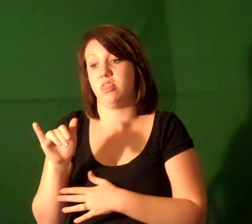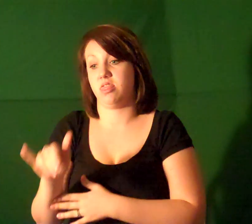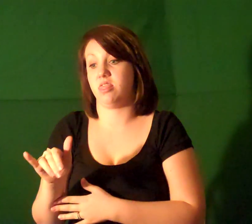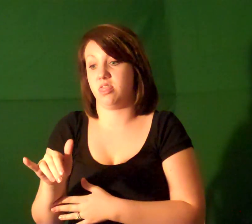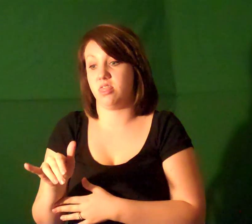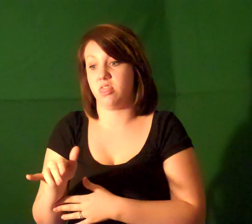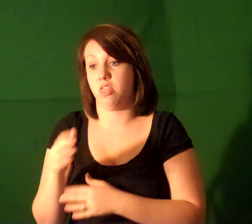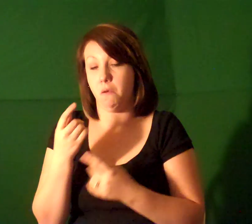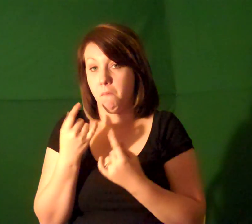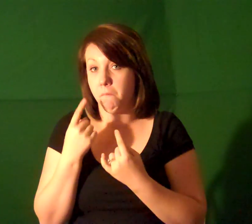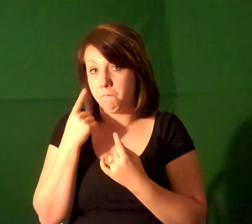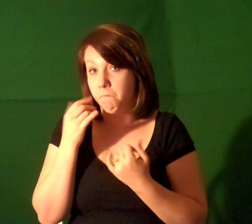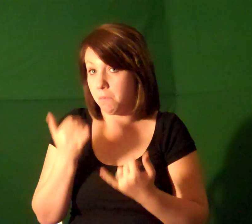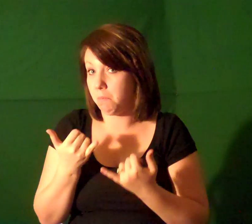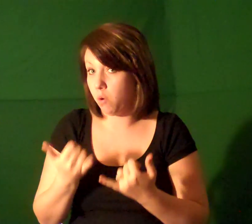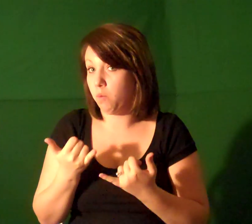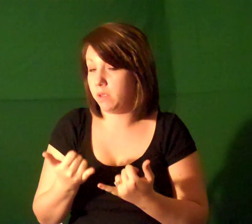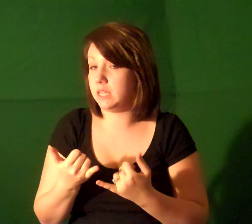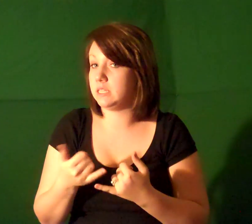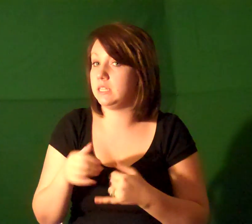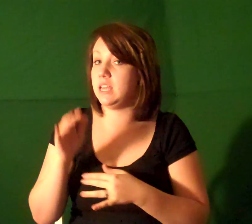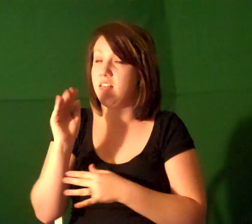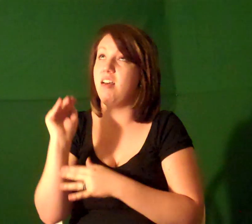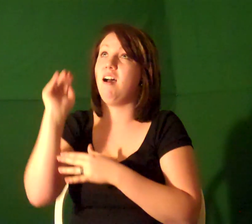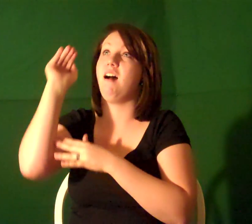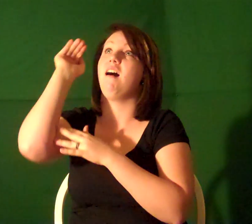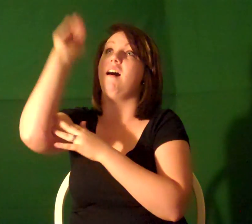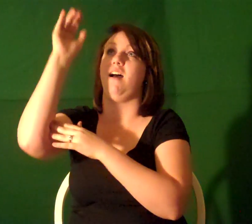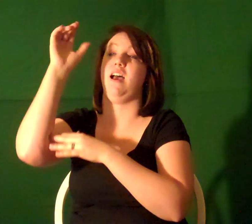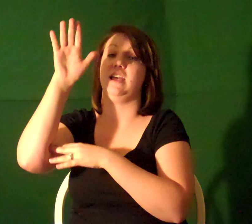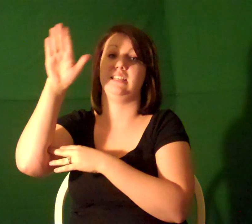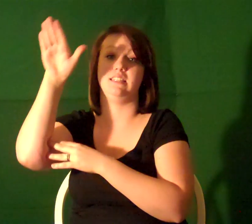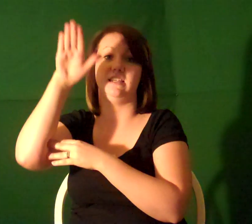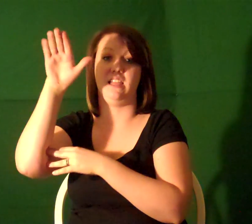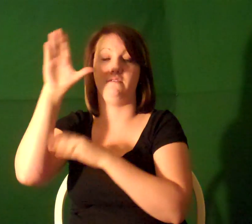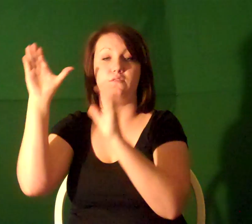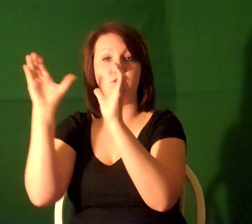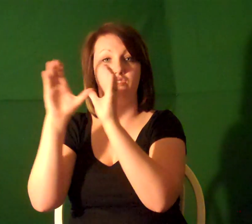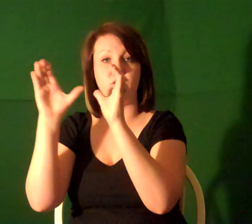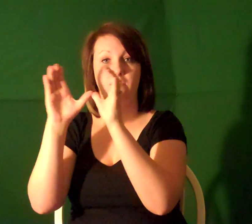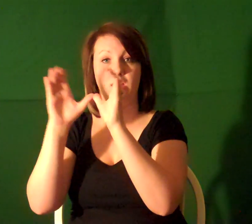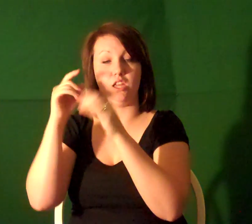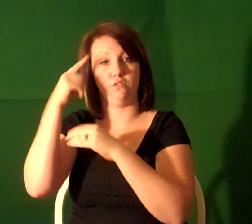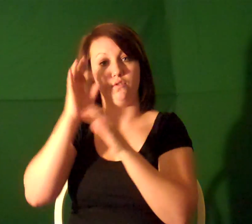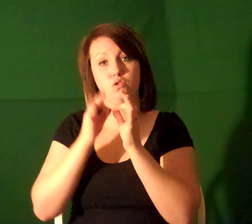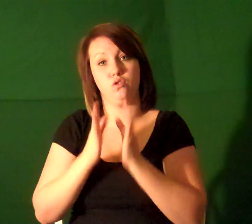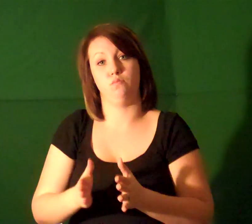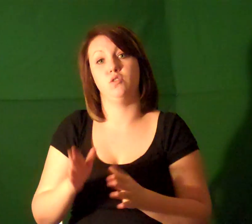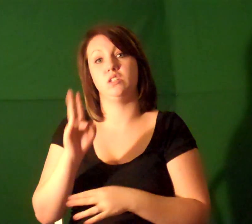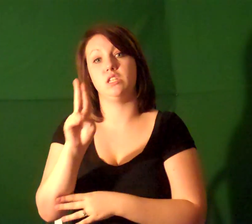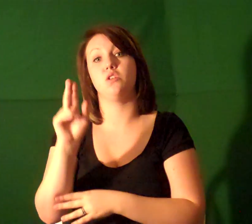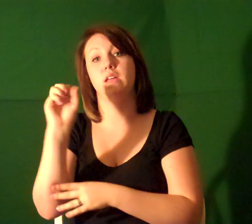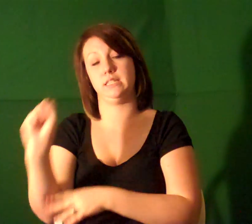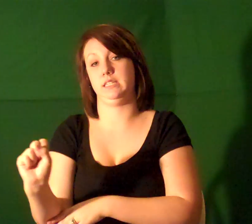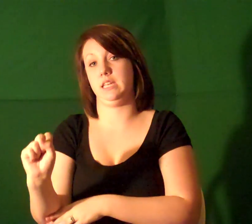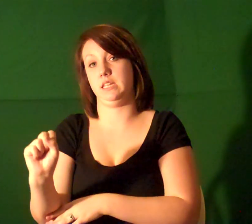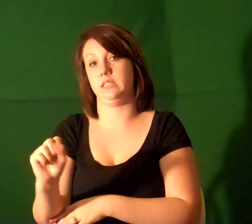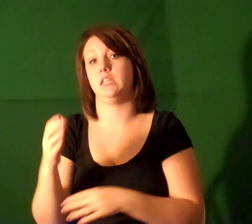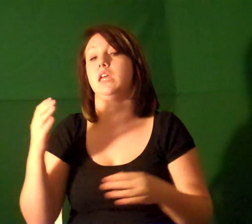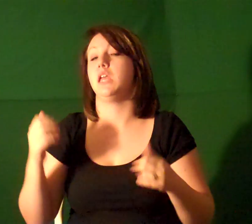of certification available to interpreters here in the United States, in most states. Okay? So